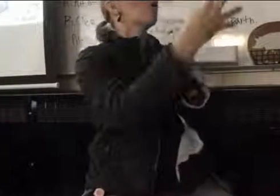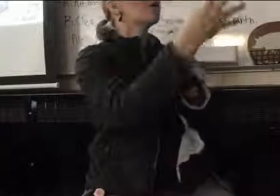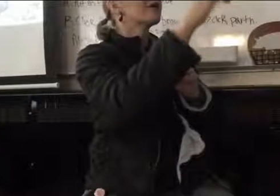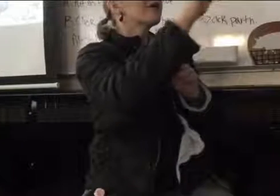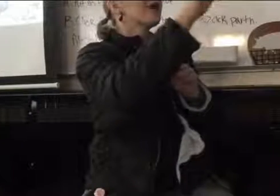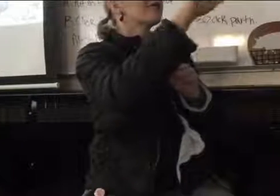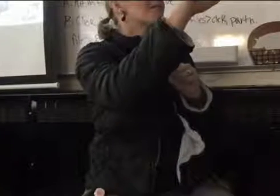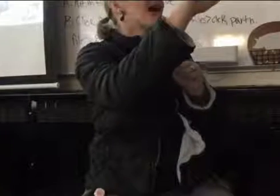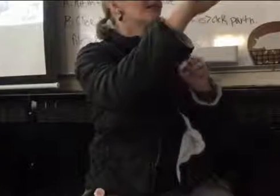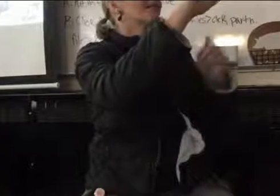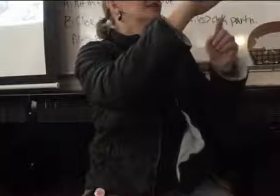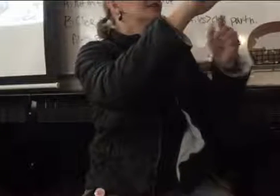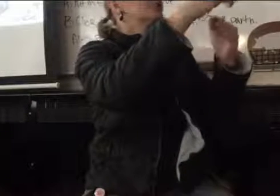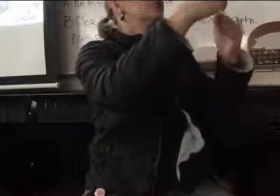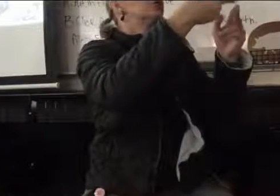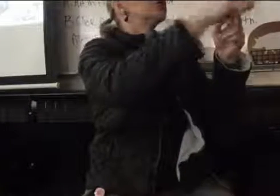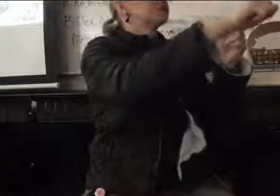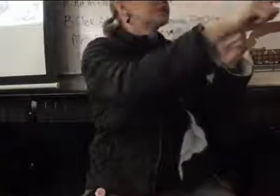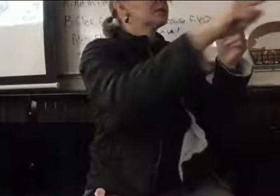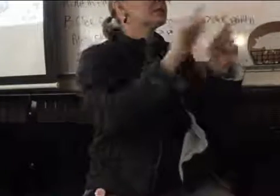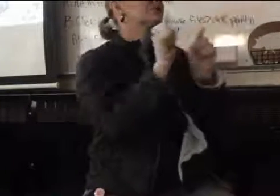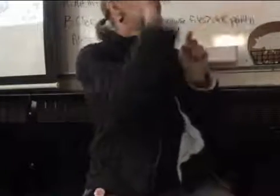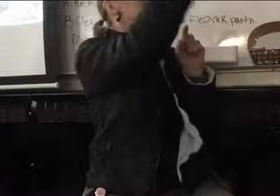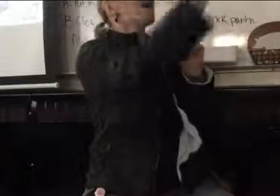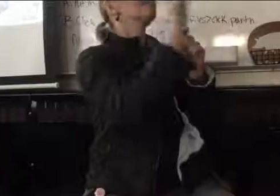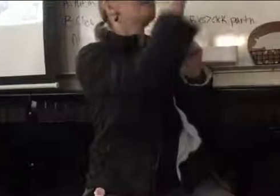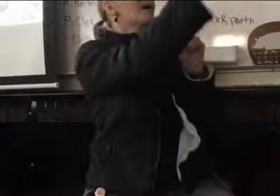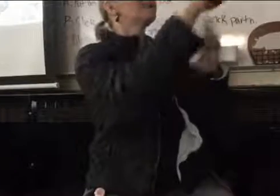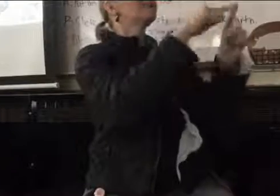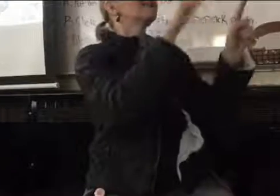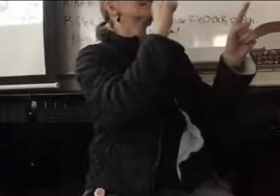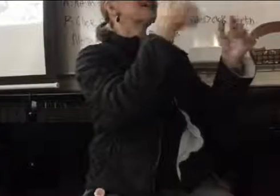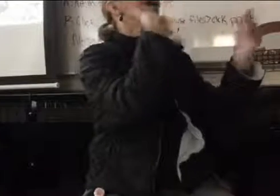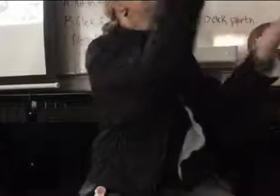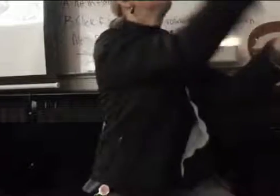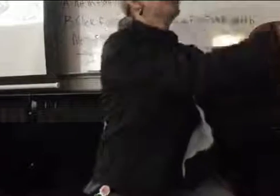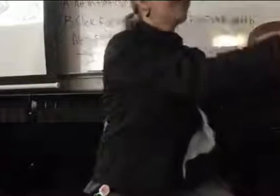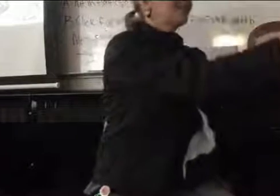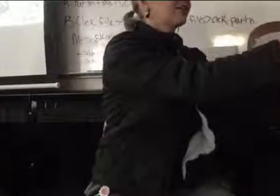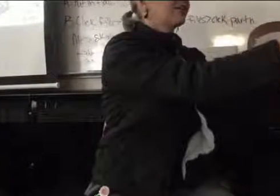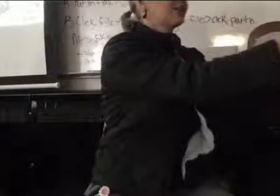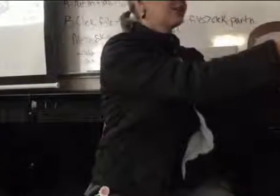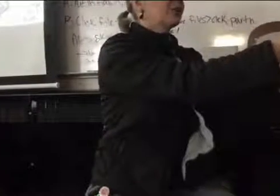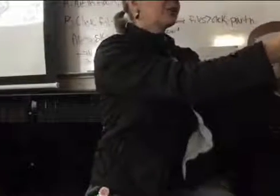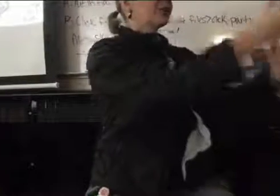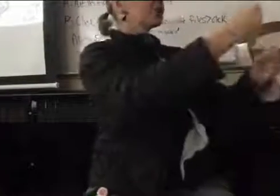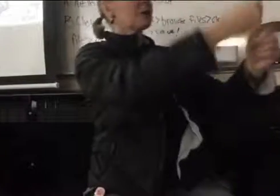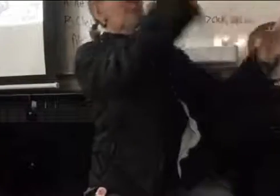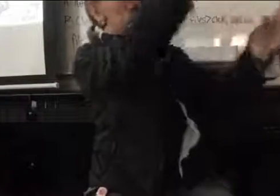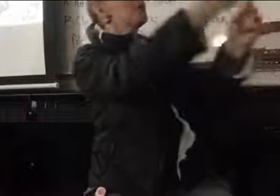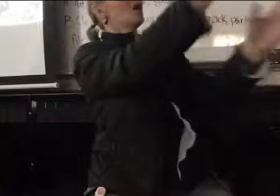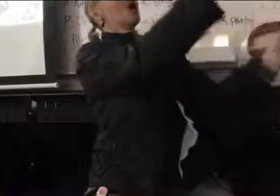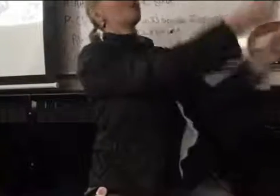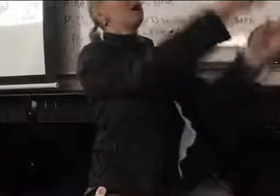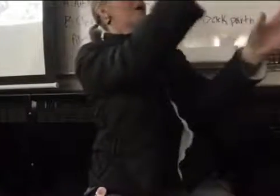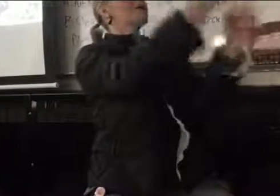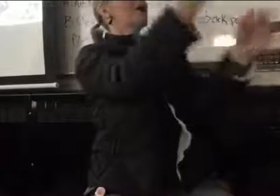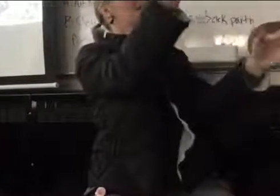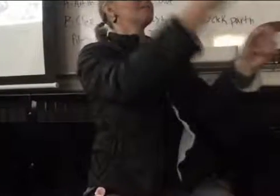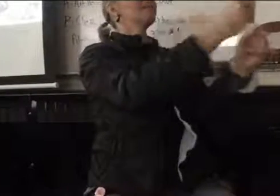short. So they're sitting here bombing over here on the Union, and all the bombs are hitting right about